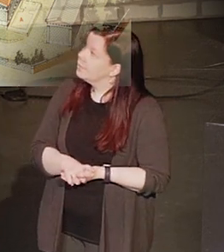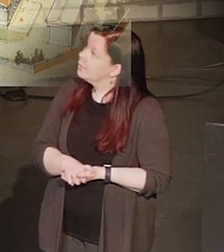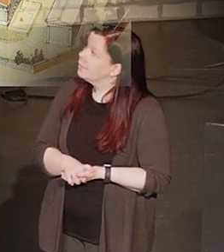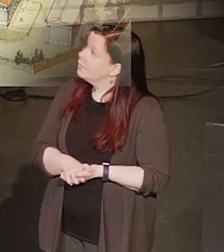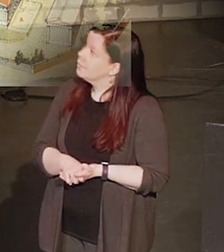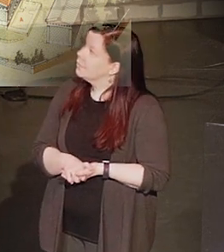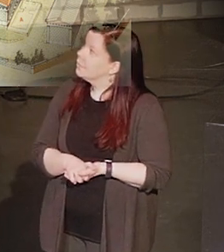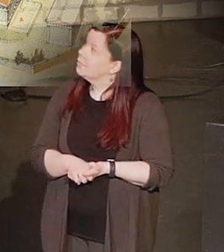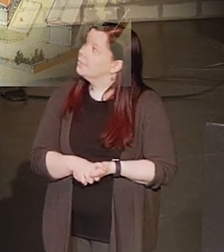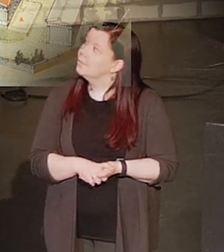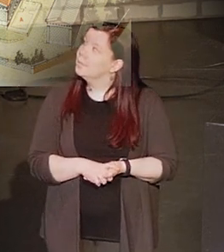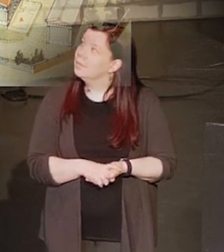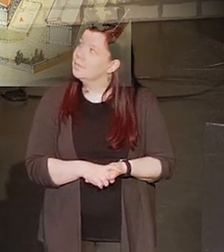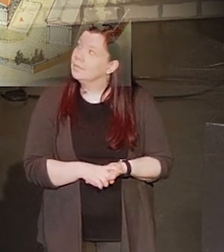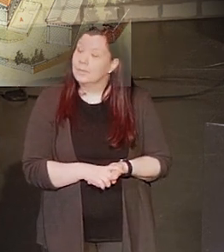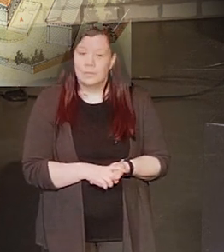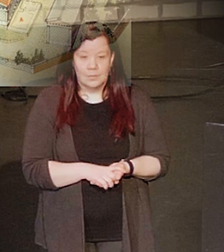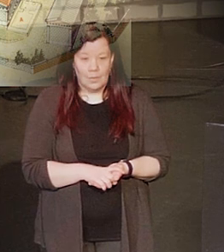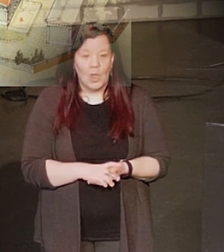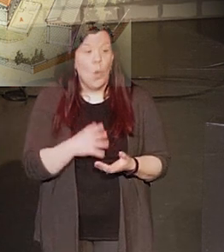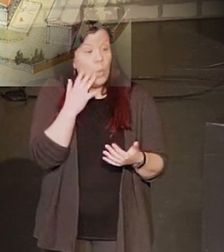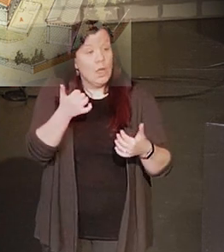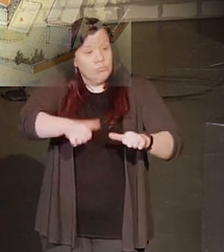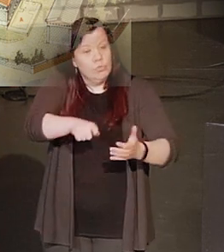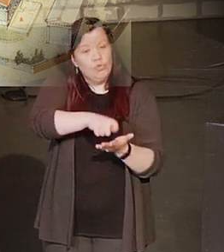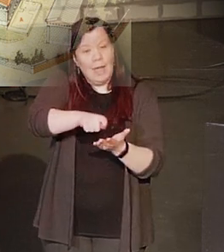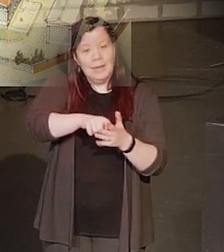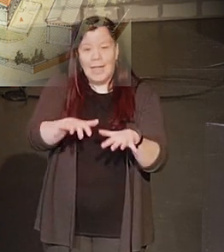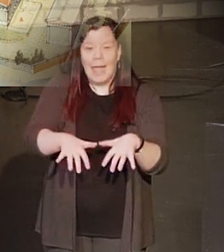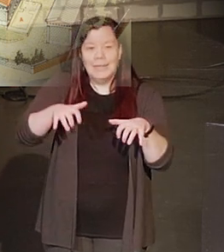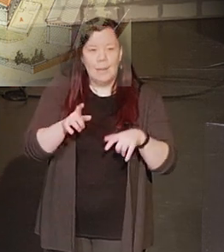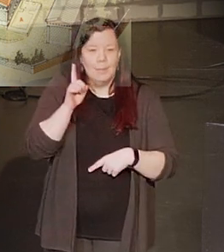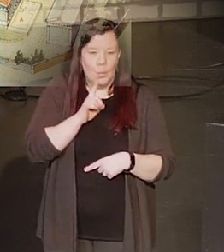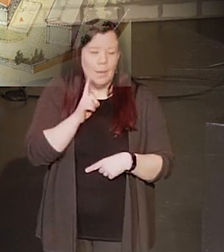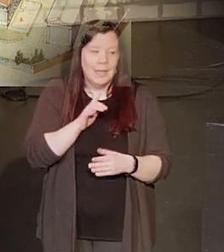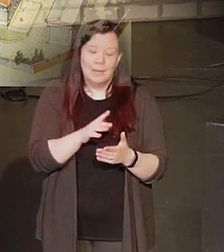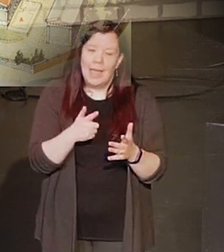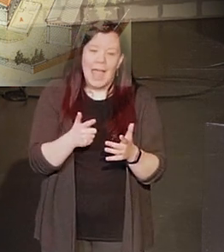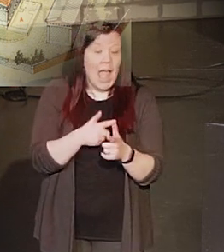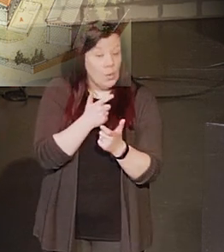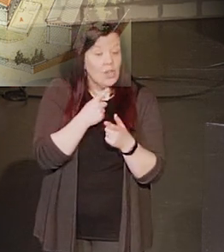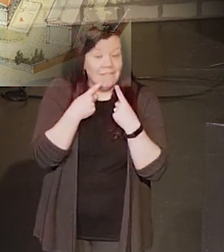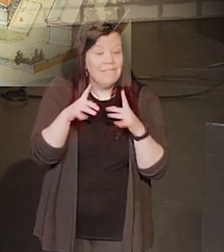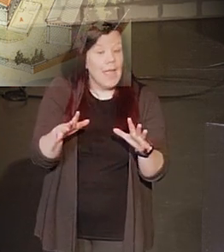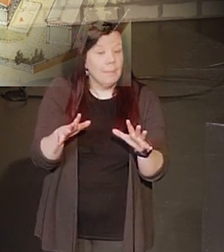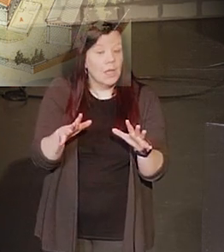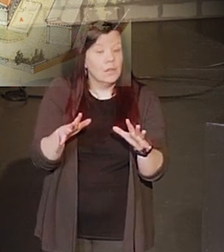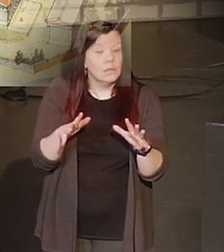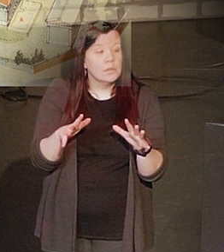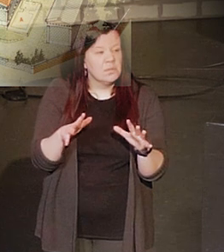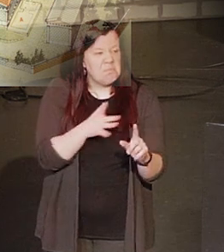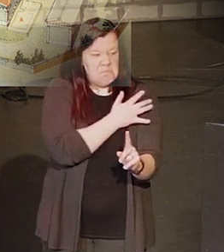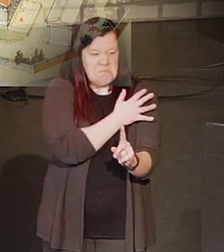Now, by the time Aristophanes is writing The Assemblywomen, he is well known, right? If he's been writing since